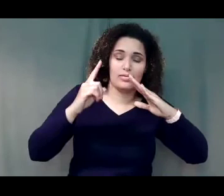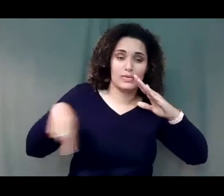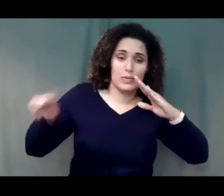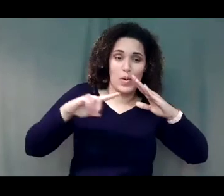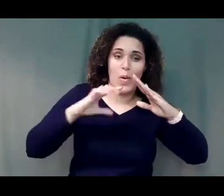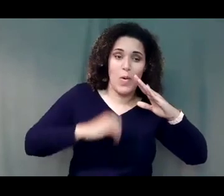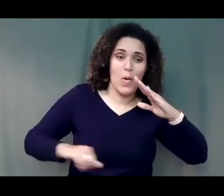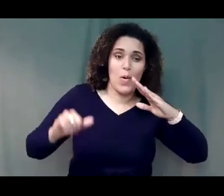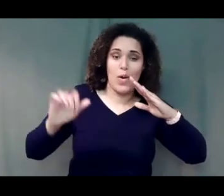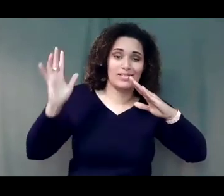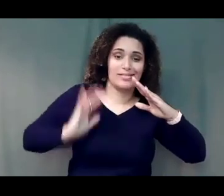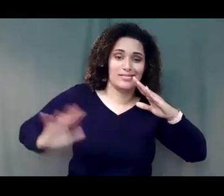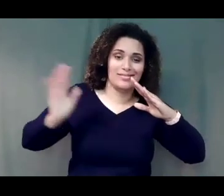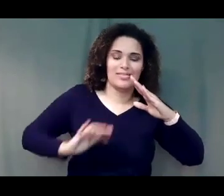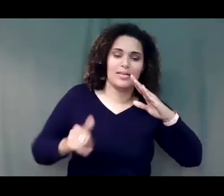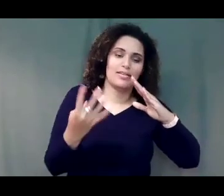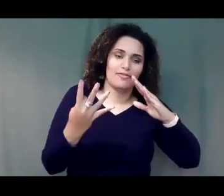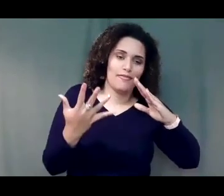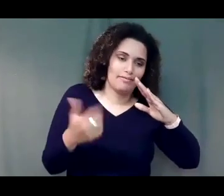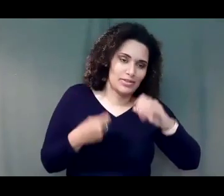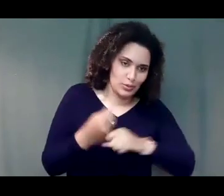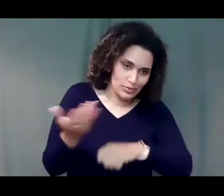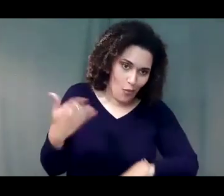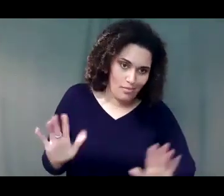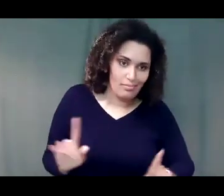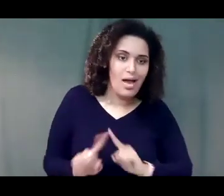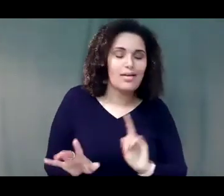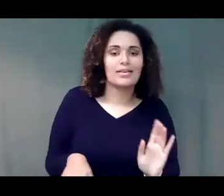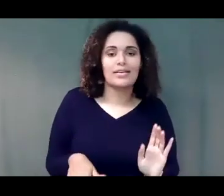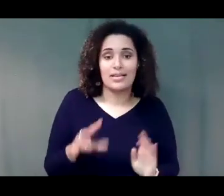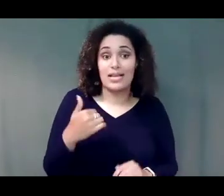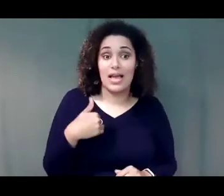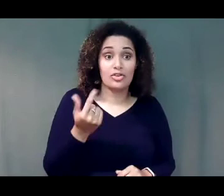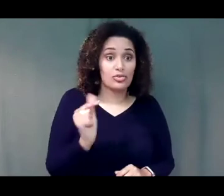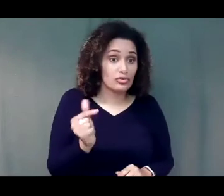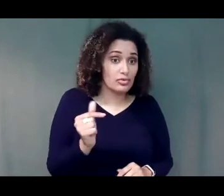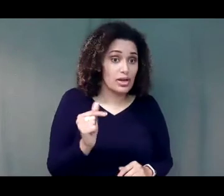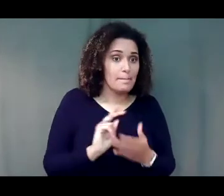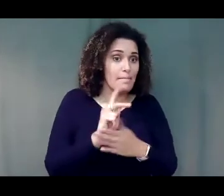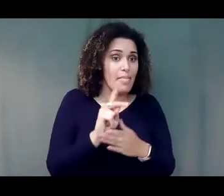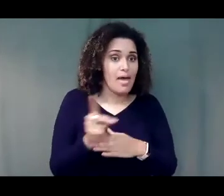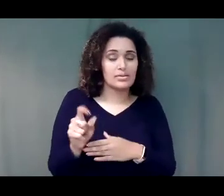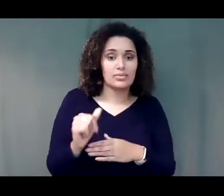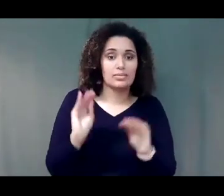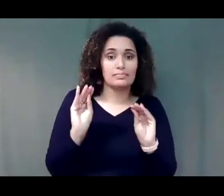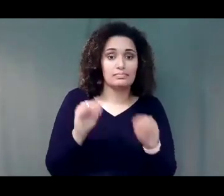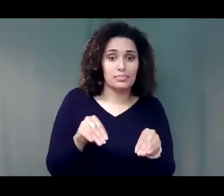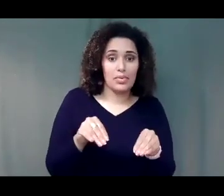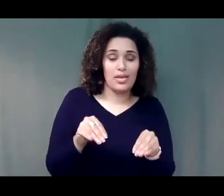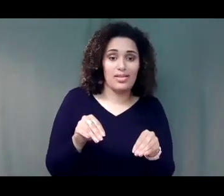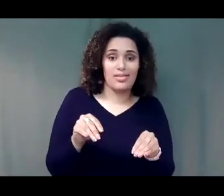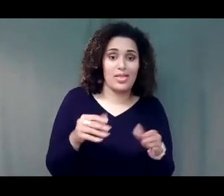that. In the olden days, it's only been about 4 or 5 years now, and it had green plants on it. And so we took them all off and stuck them in the